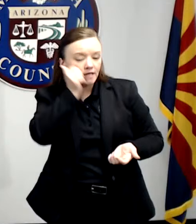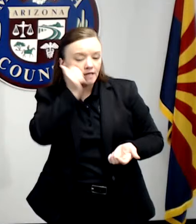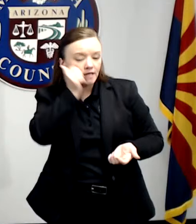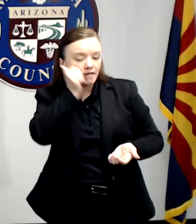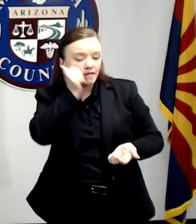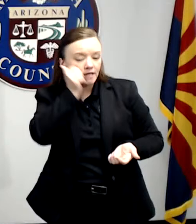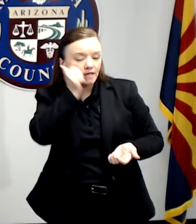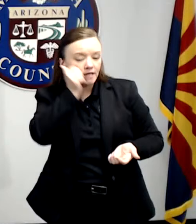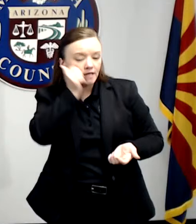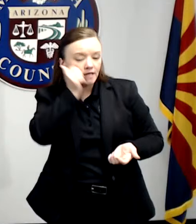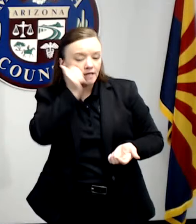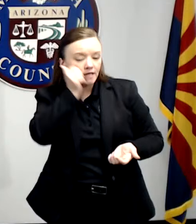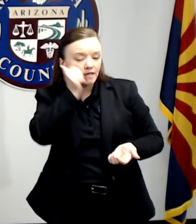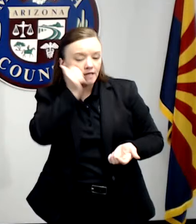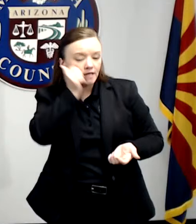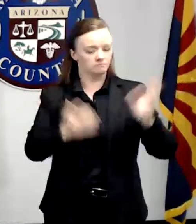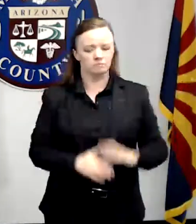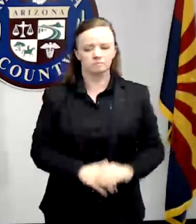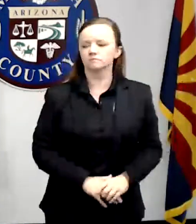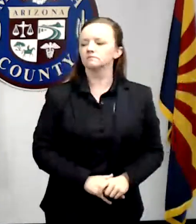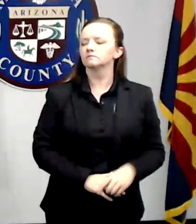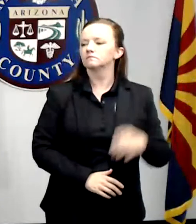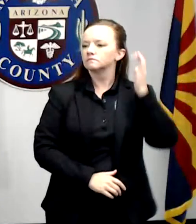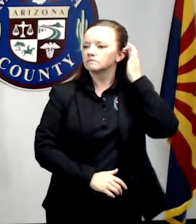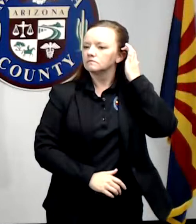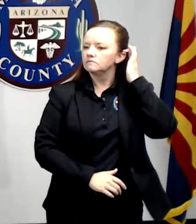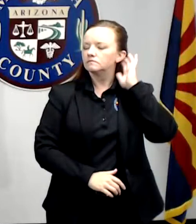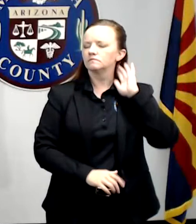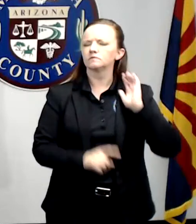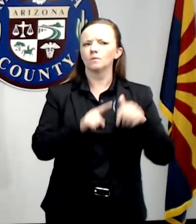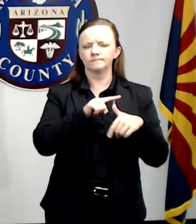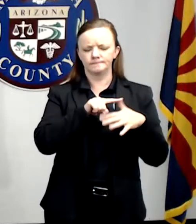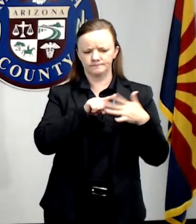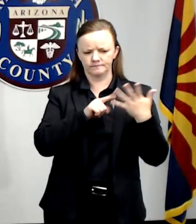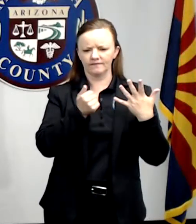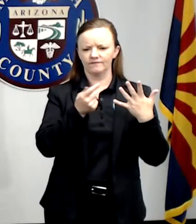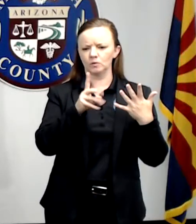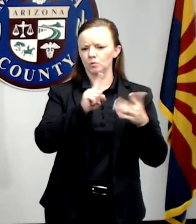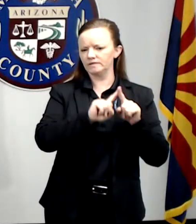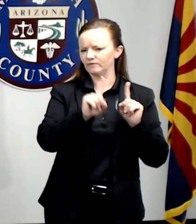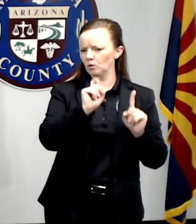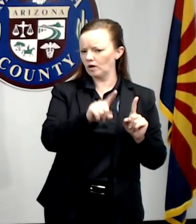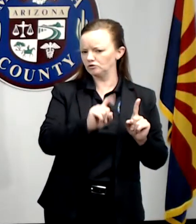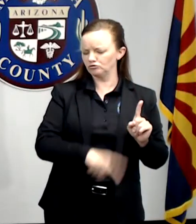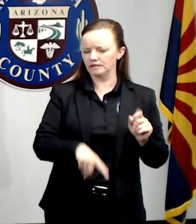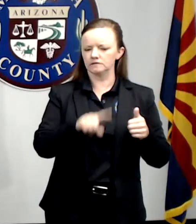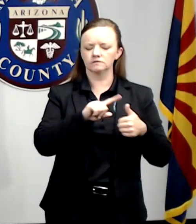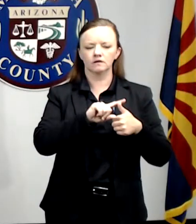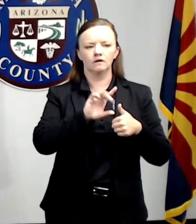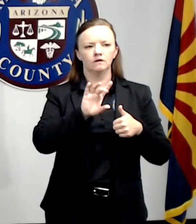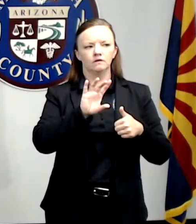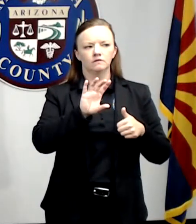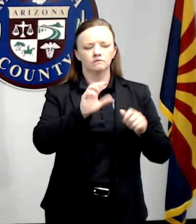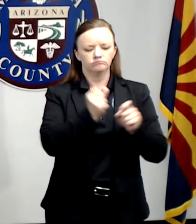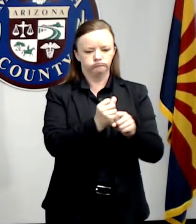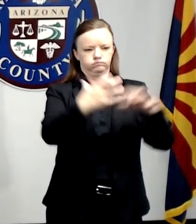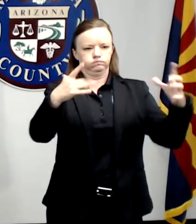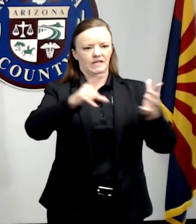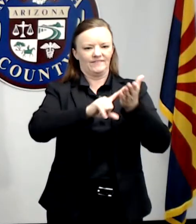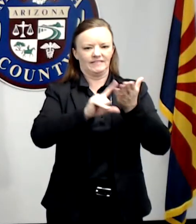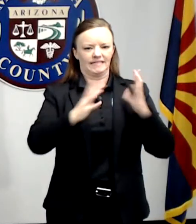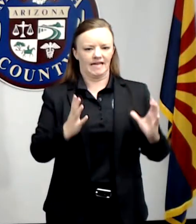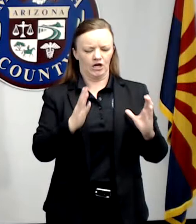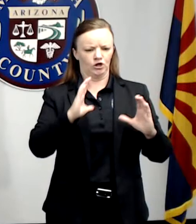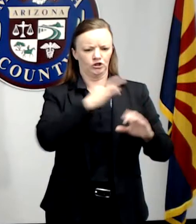adequate level to make it an effective strategy? All right, so a couple of different questions in there. 8 to 10 times the number of people we have